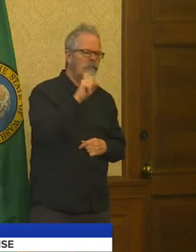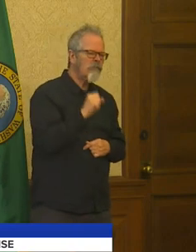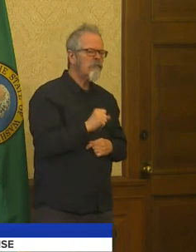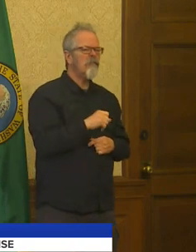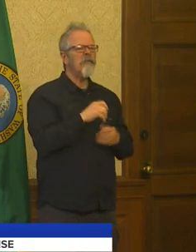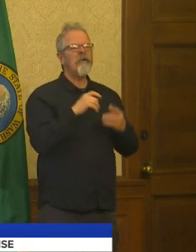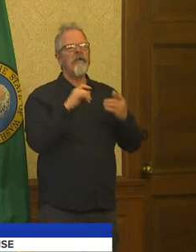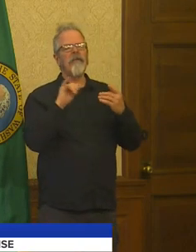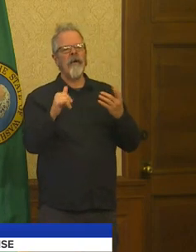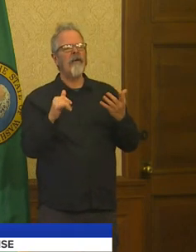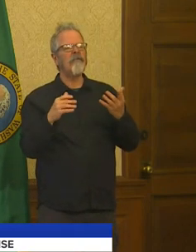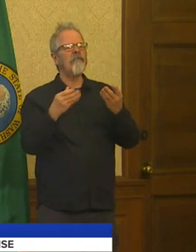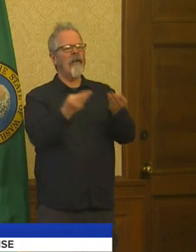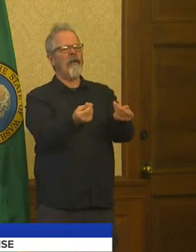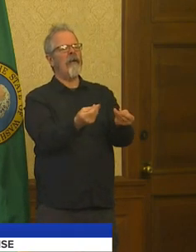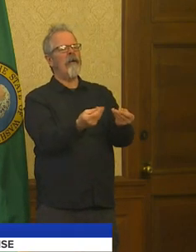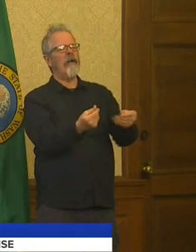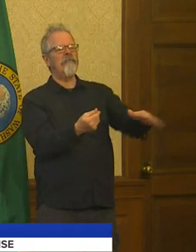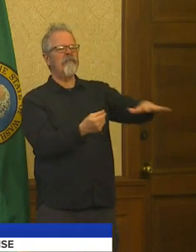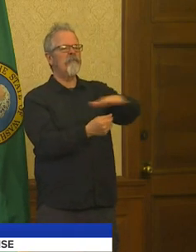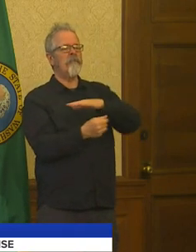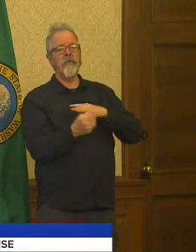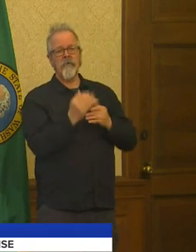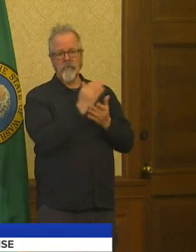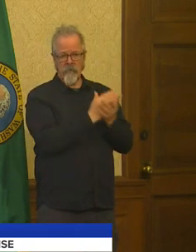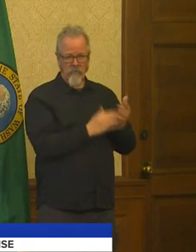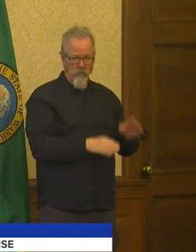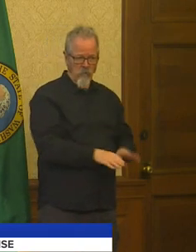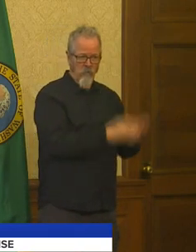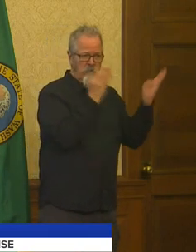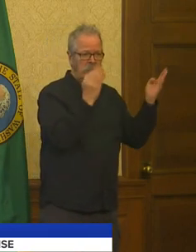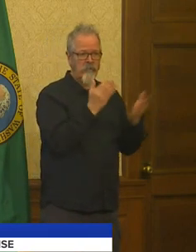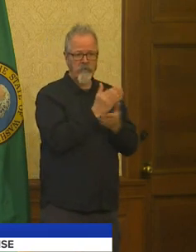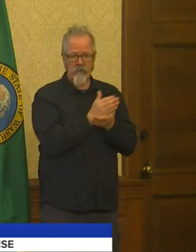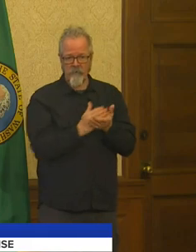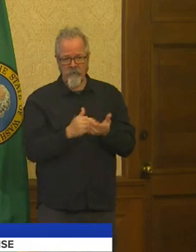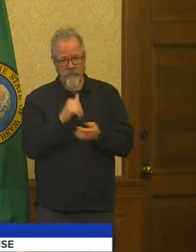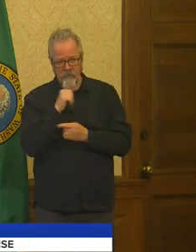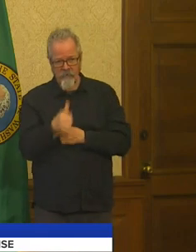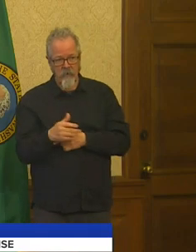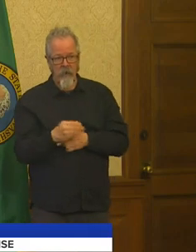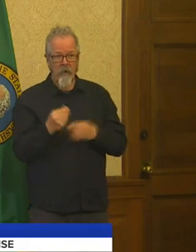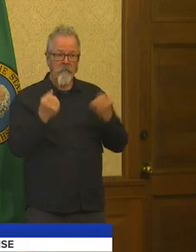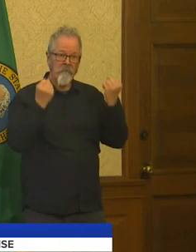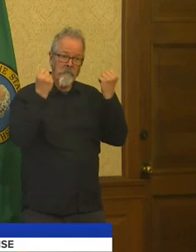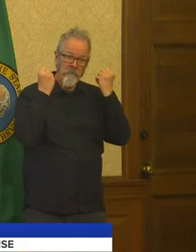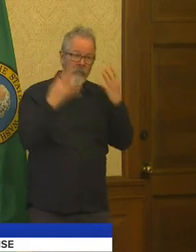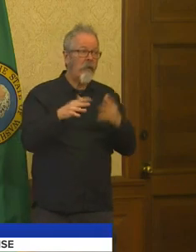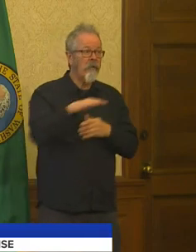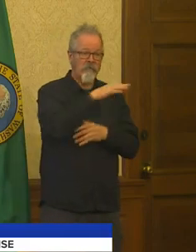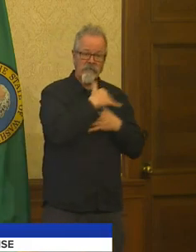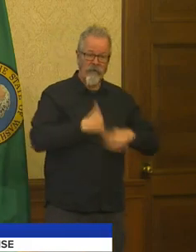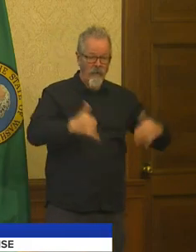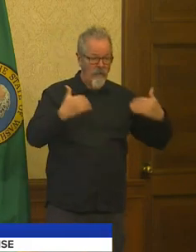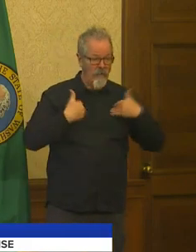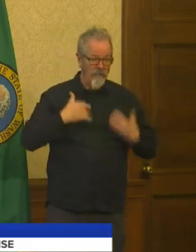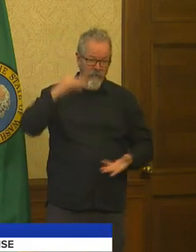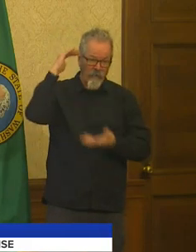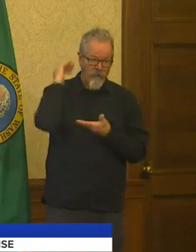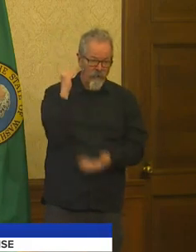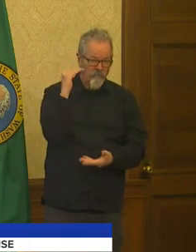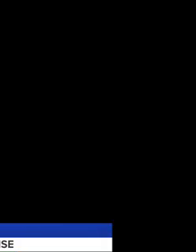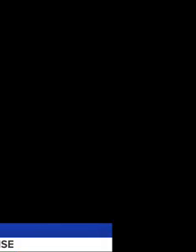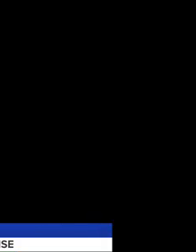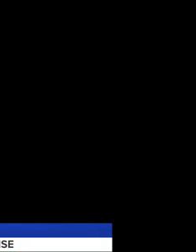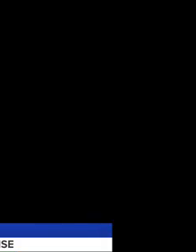much snow that they're just not ready for it. So please call ahead and make sure that the place you want to go is open,